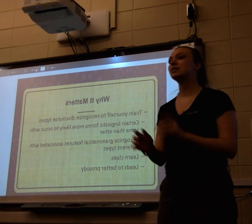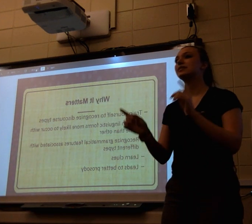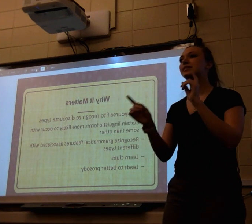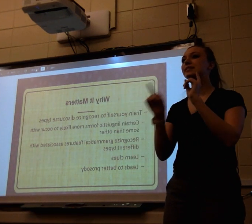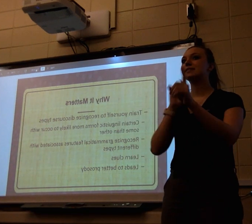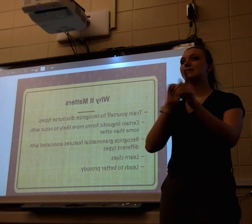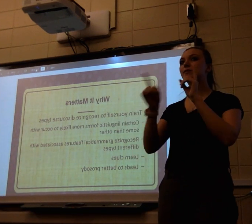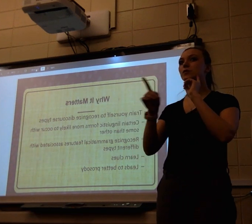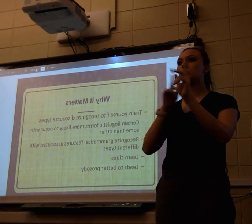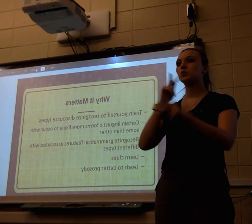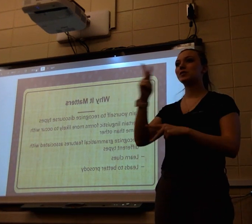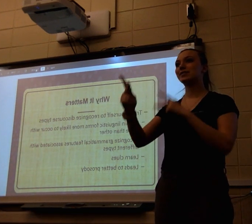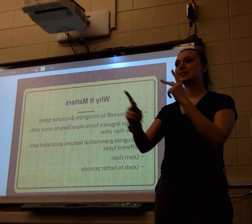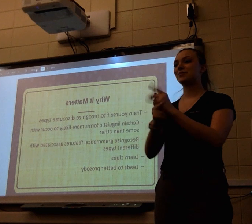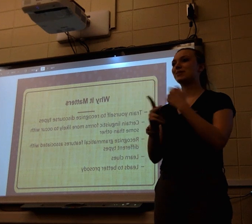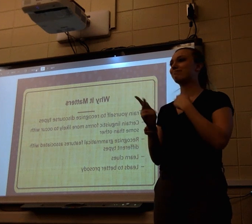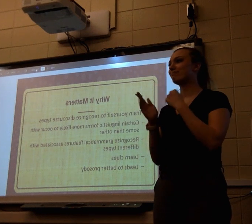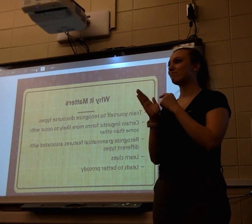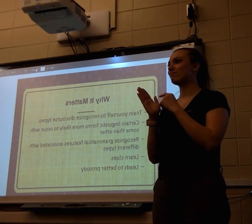examples. Okay.